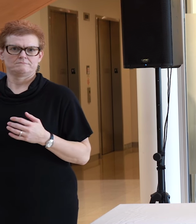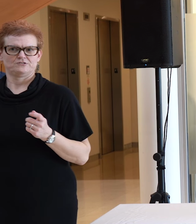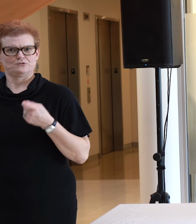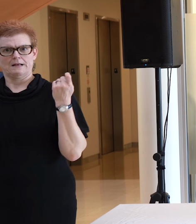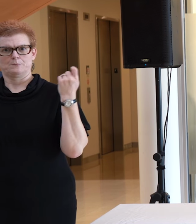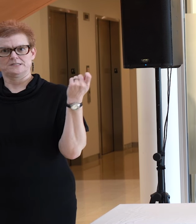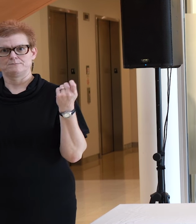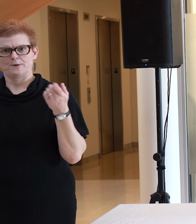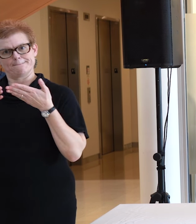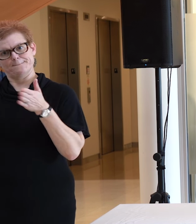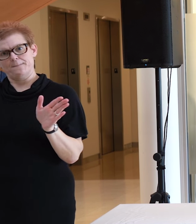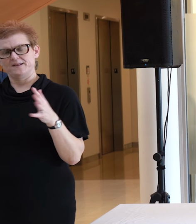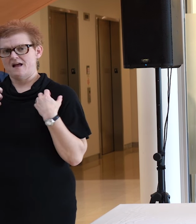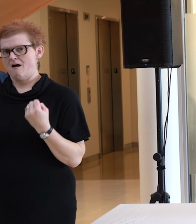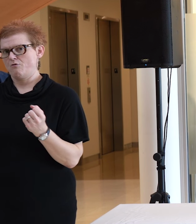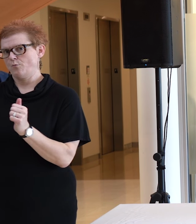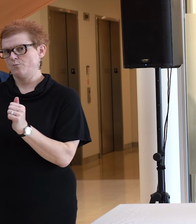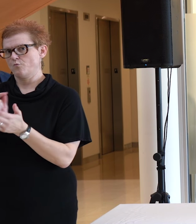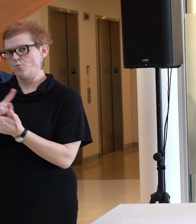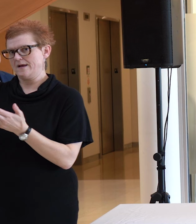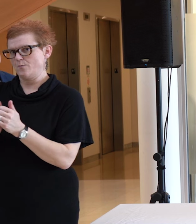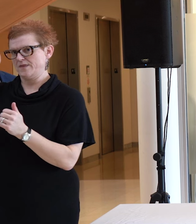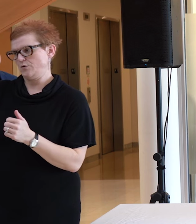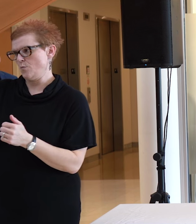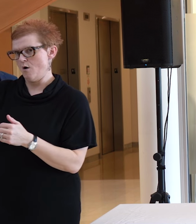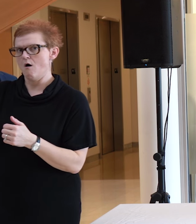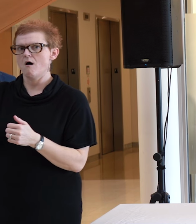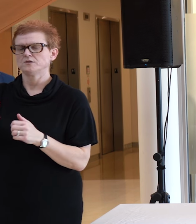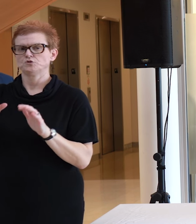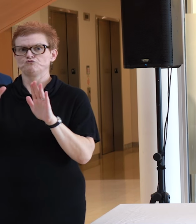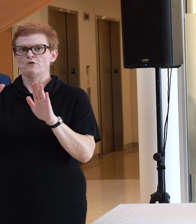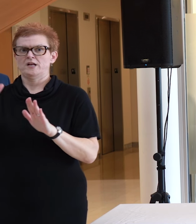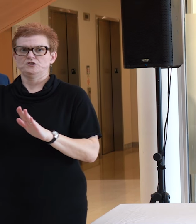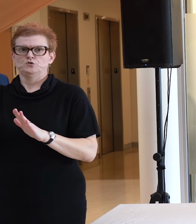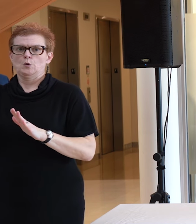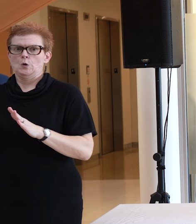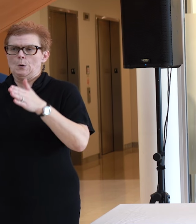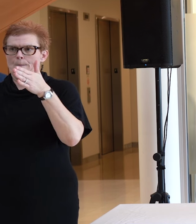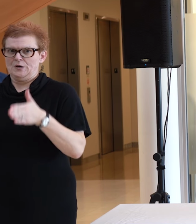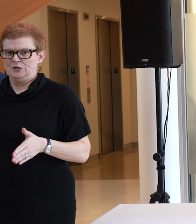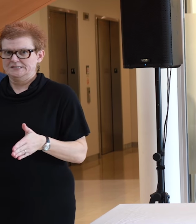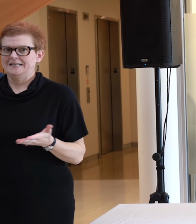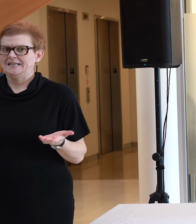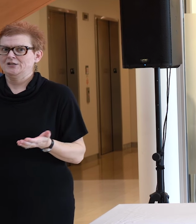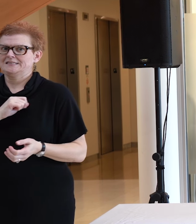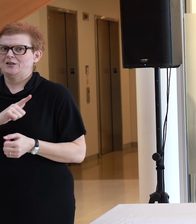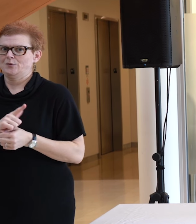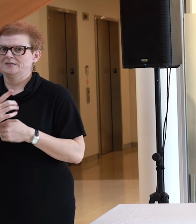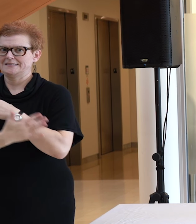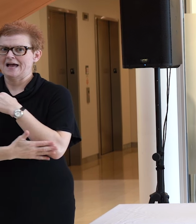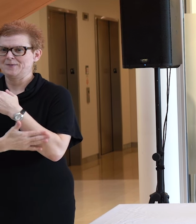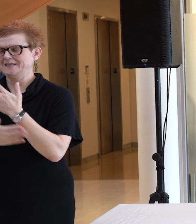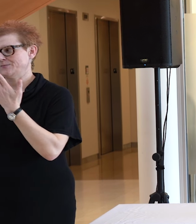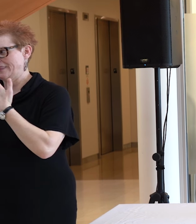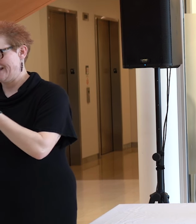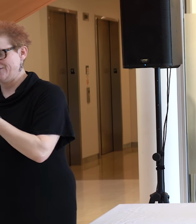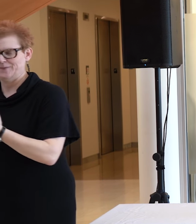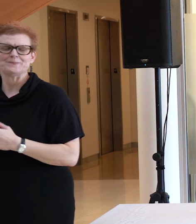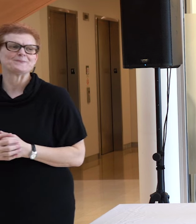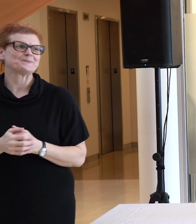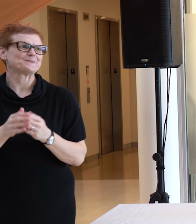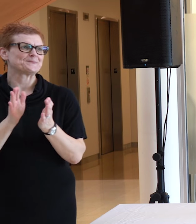Week with you all in recognition of a very great historical figure in the history of St. Louis County. So thank you.